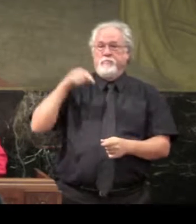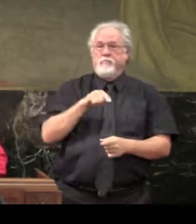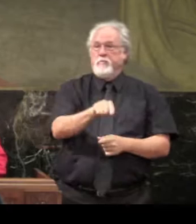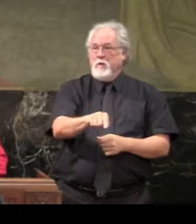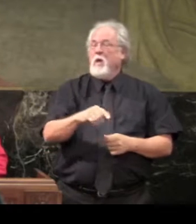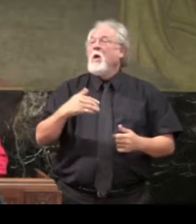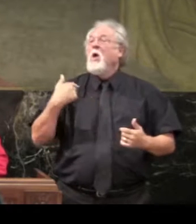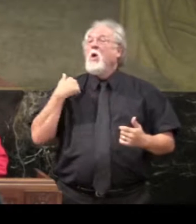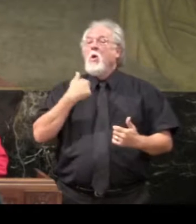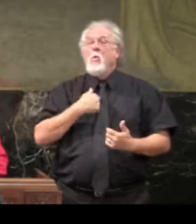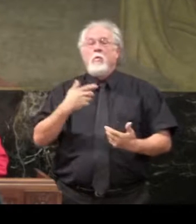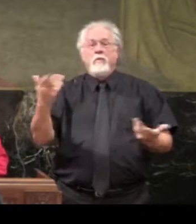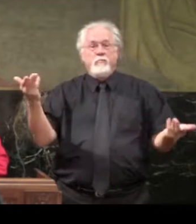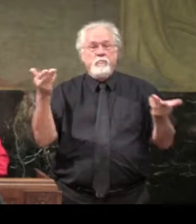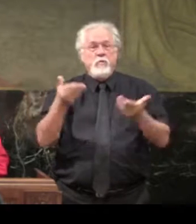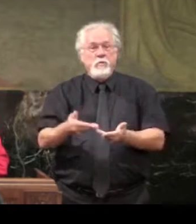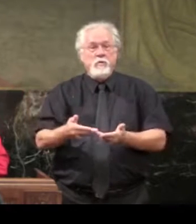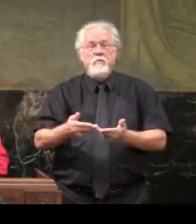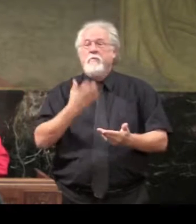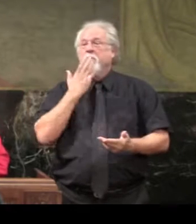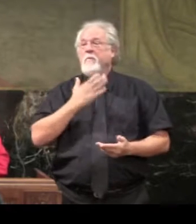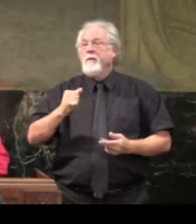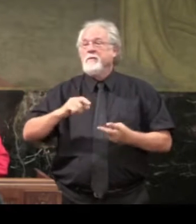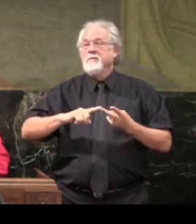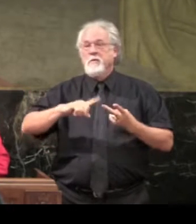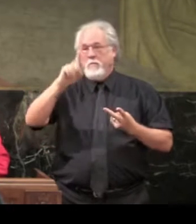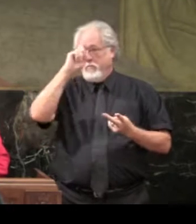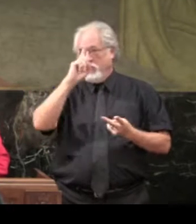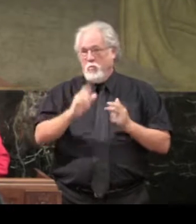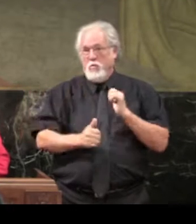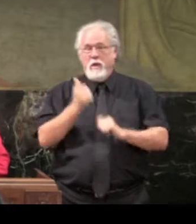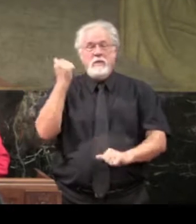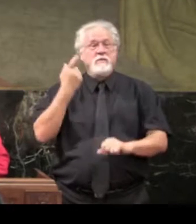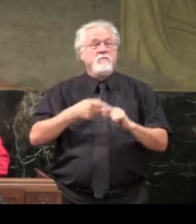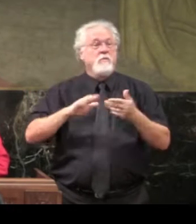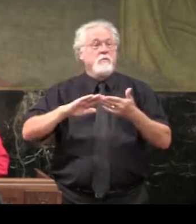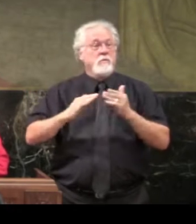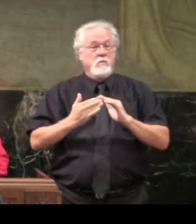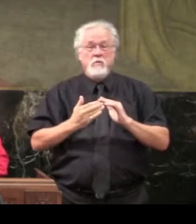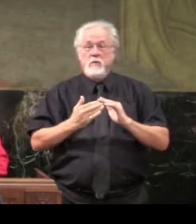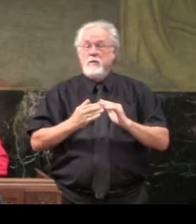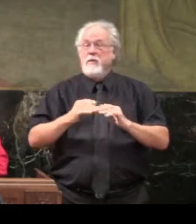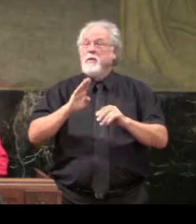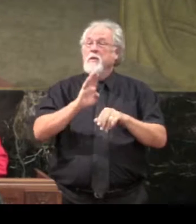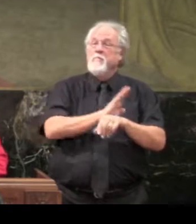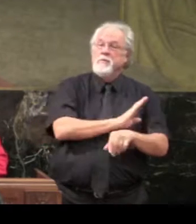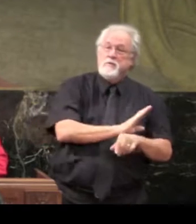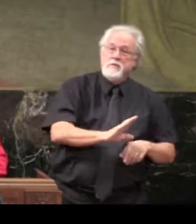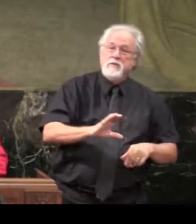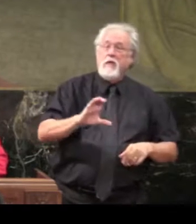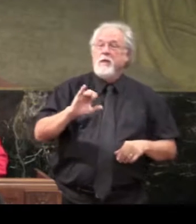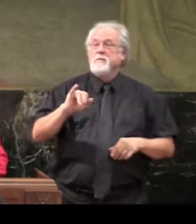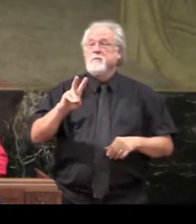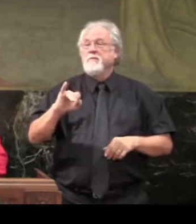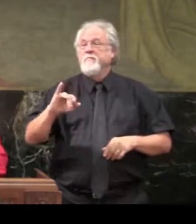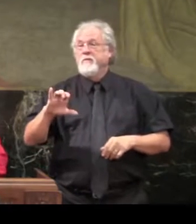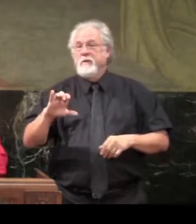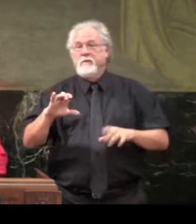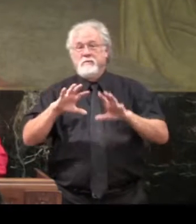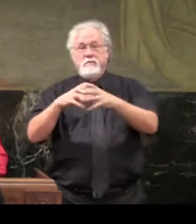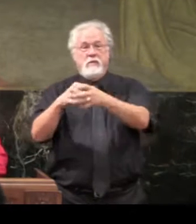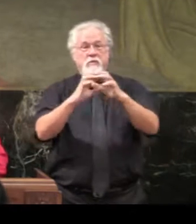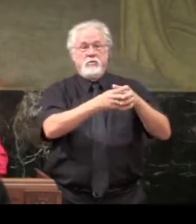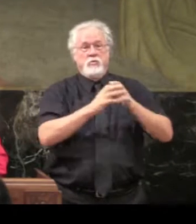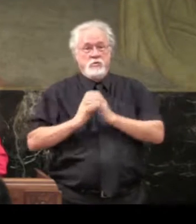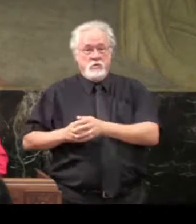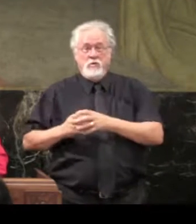We have brought together the best, the brightest, from community, business, and civic sectors. All of